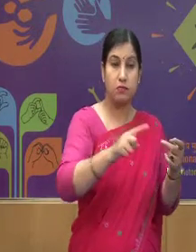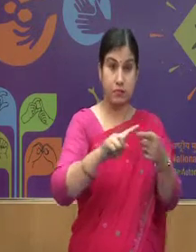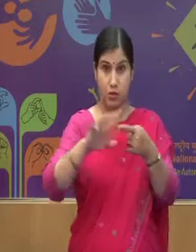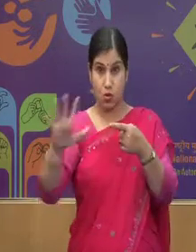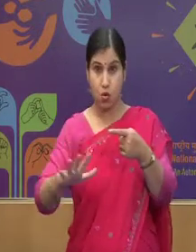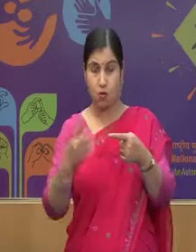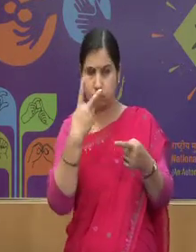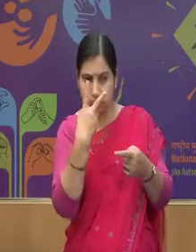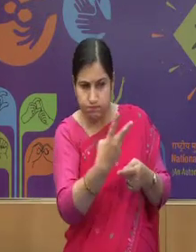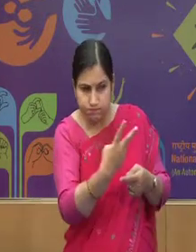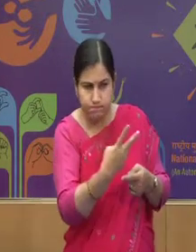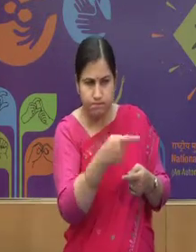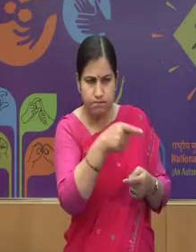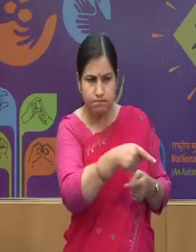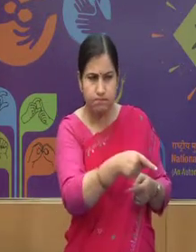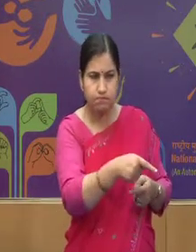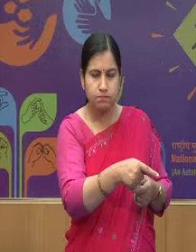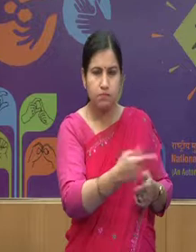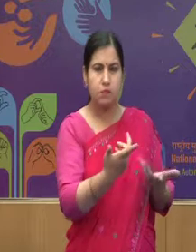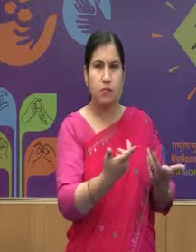European nations to imperialize it.